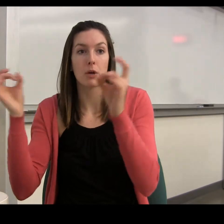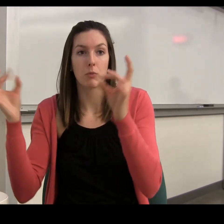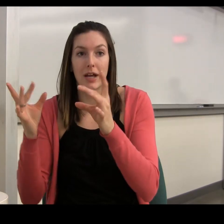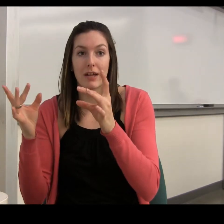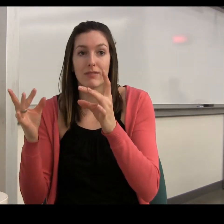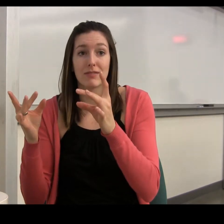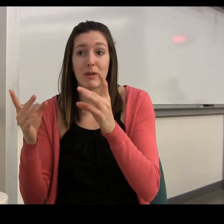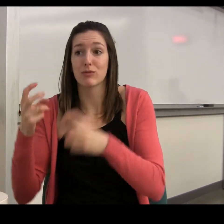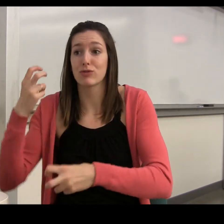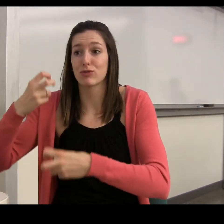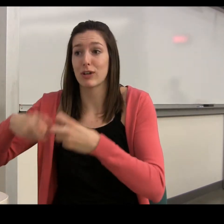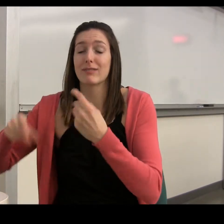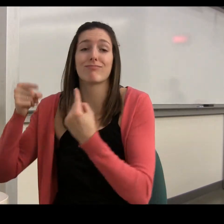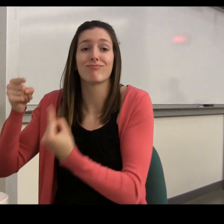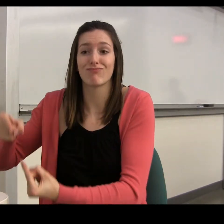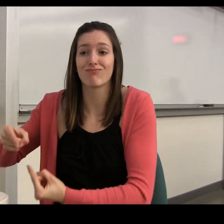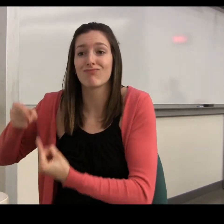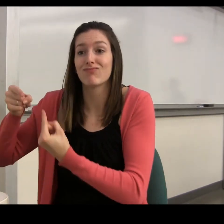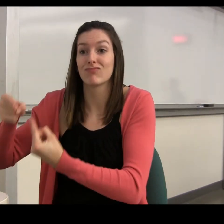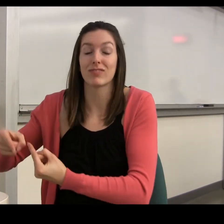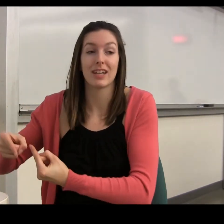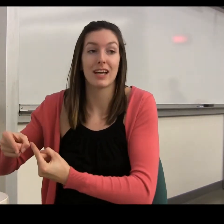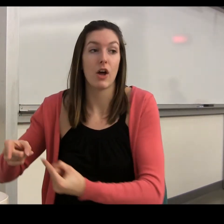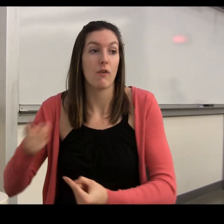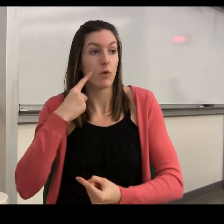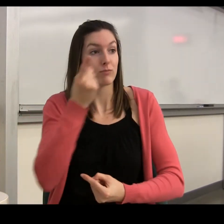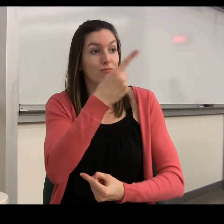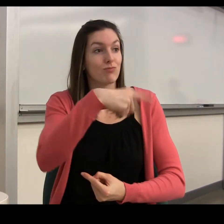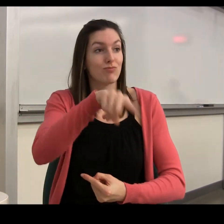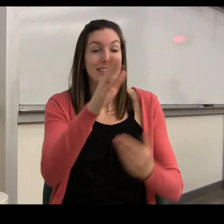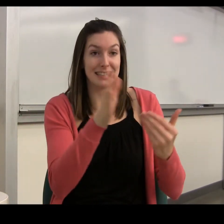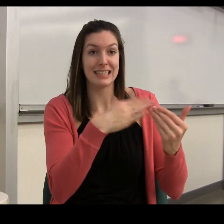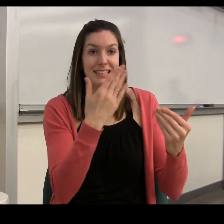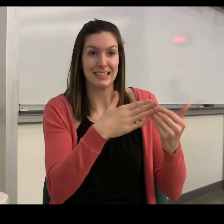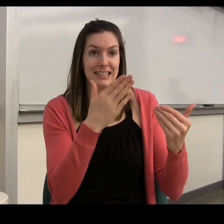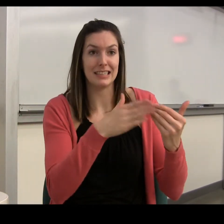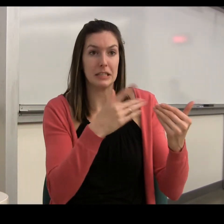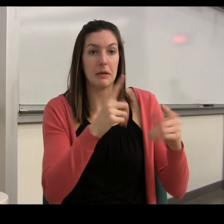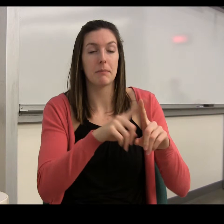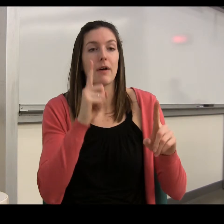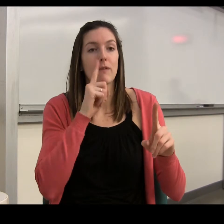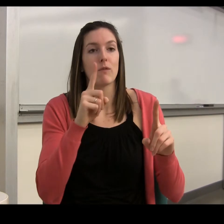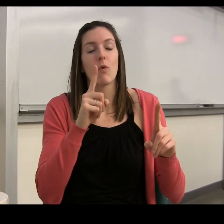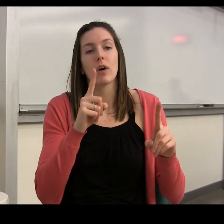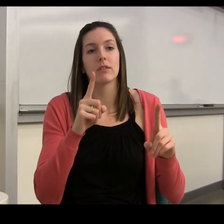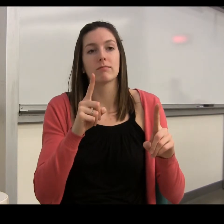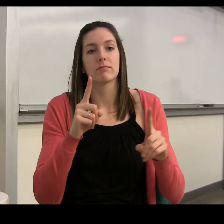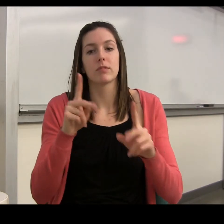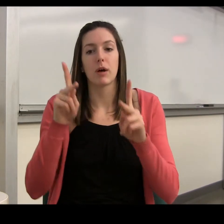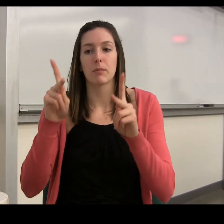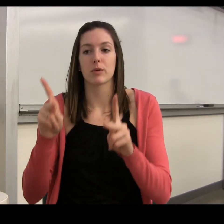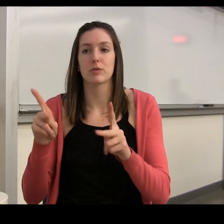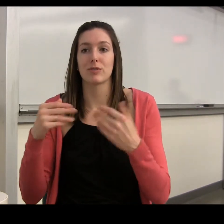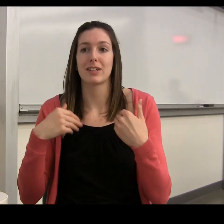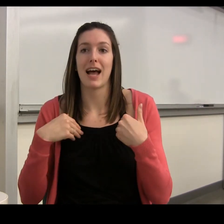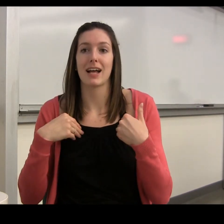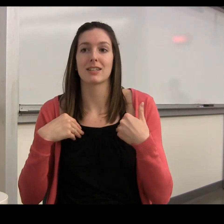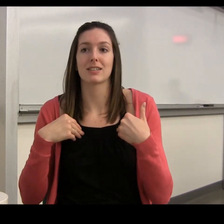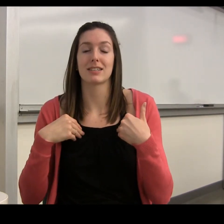And you think that that's an easy task, but to someone who has failing health, it's not. What about